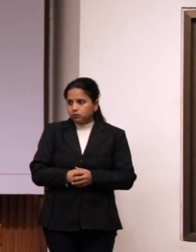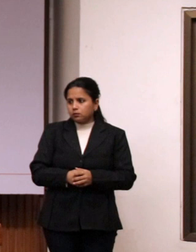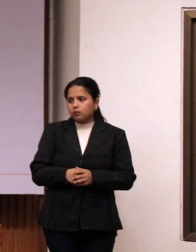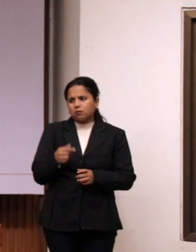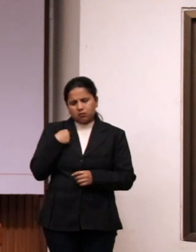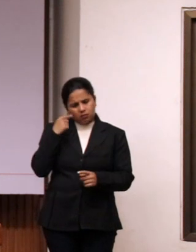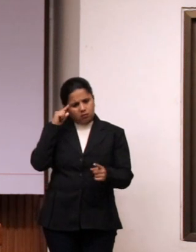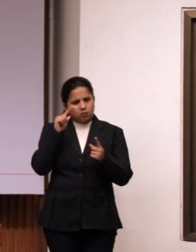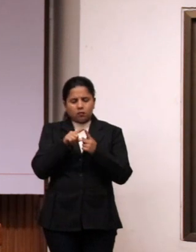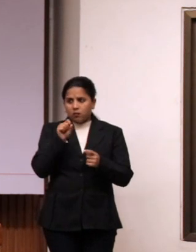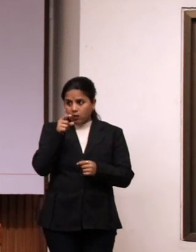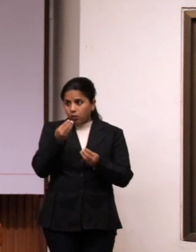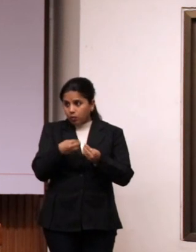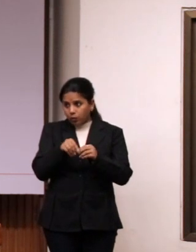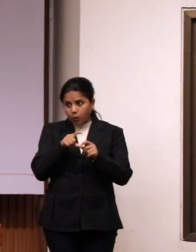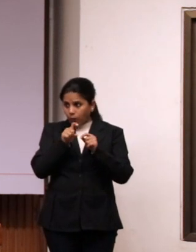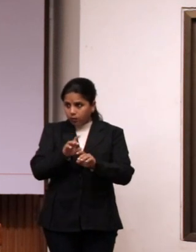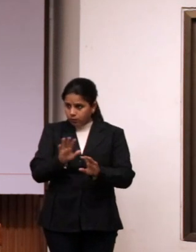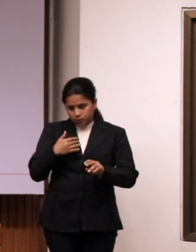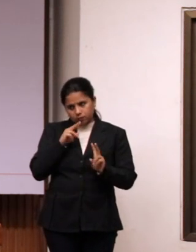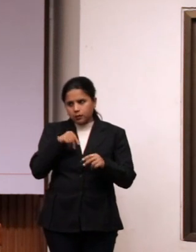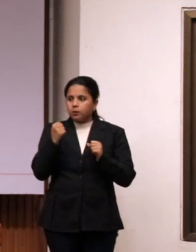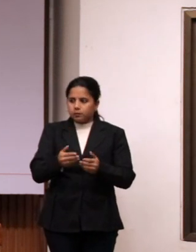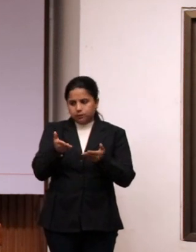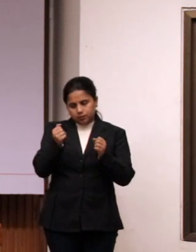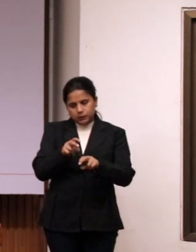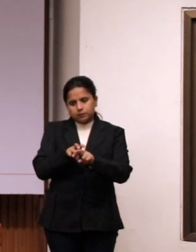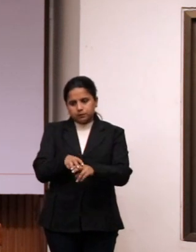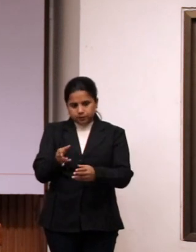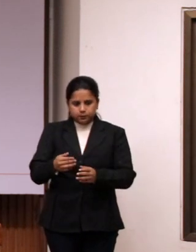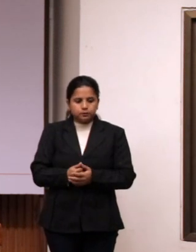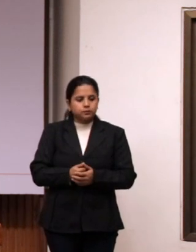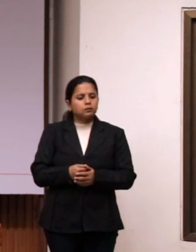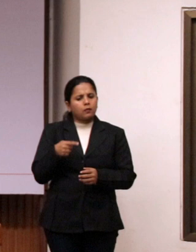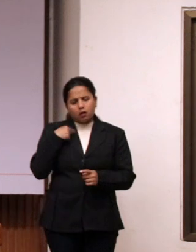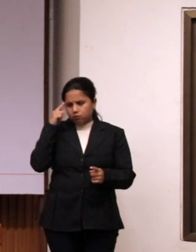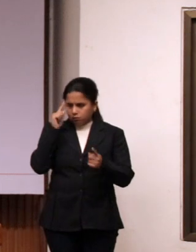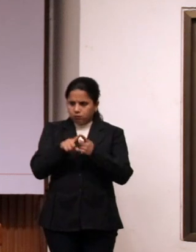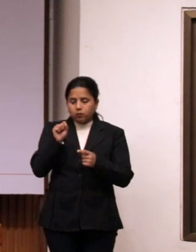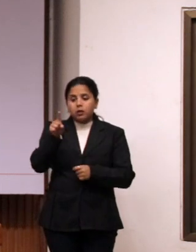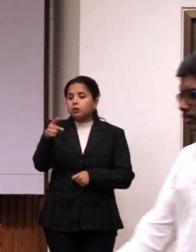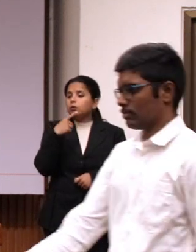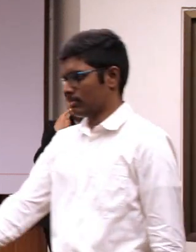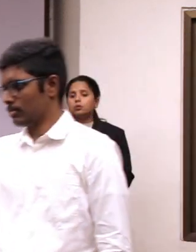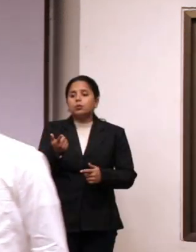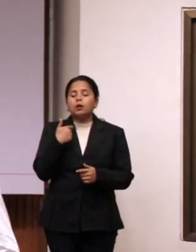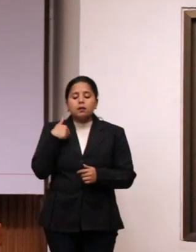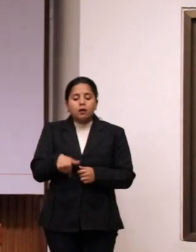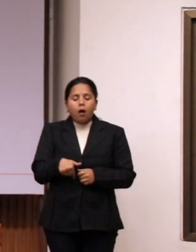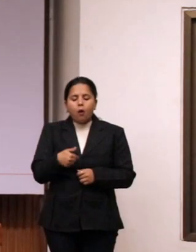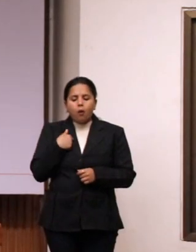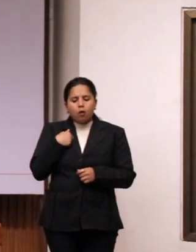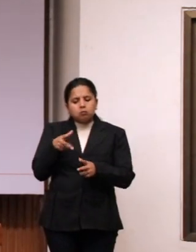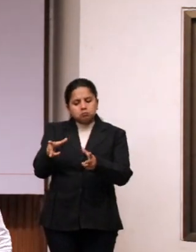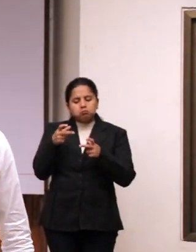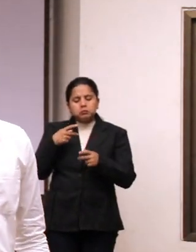Agree with you, madam. Do you have any more question? Then I'll reply. No. Please sit. You agree with you, but what you said and what I perceived,